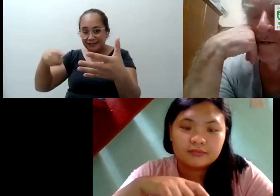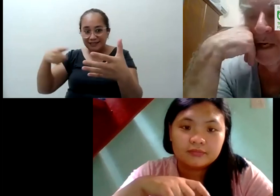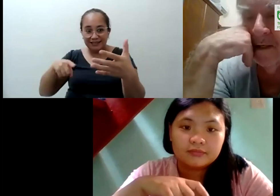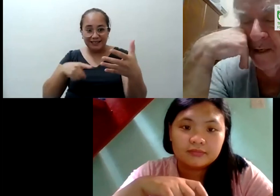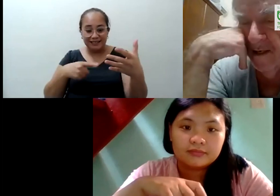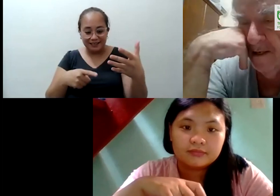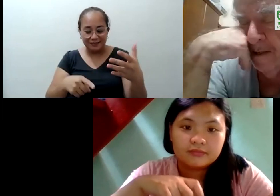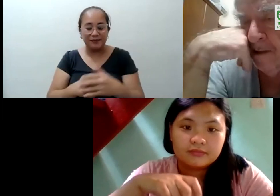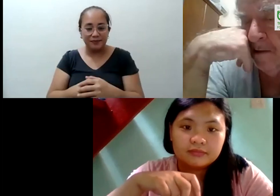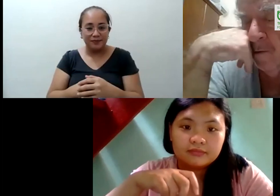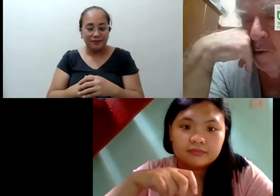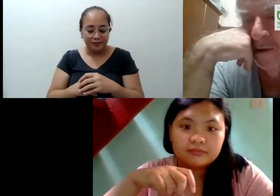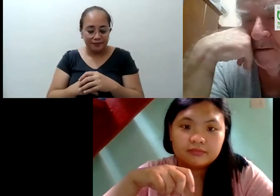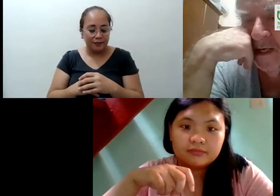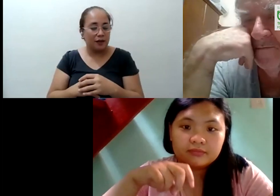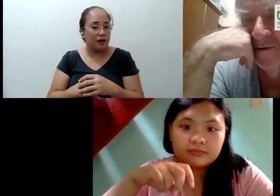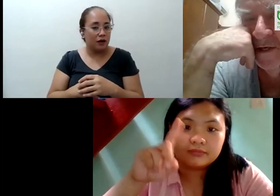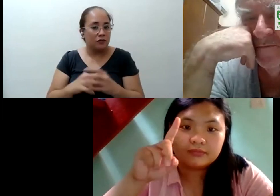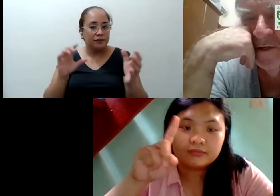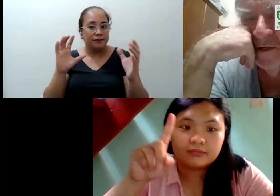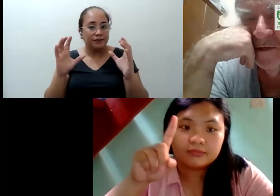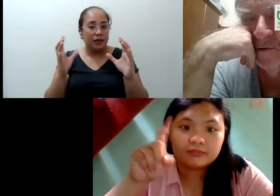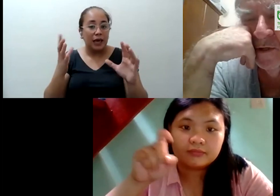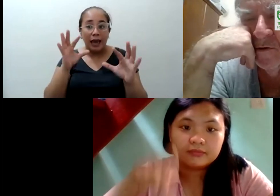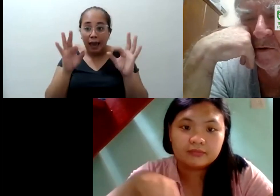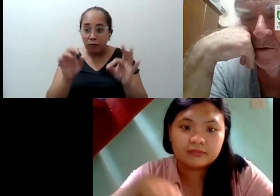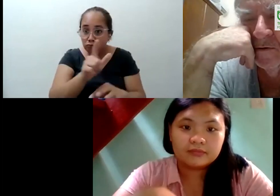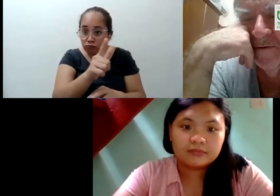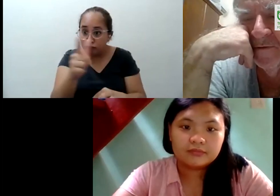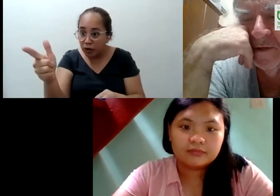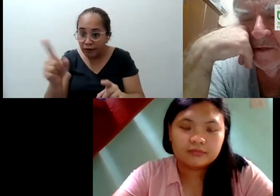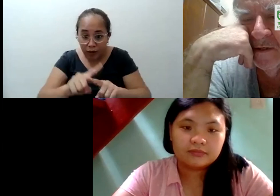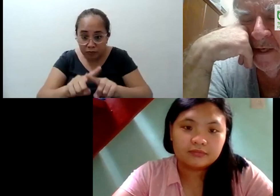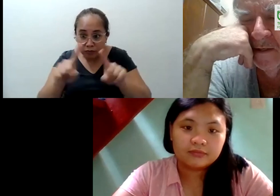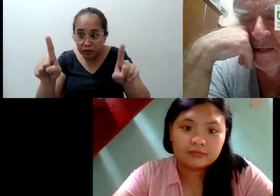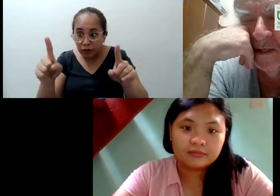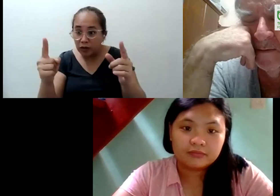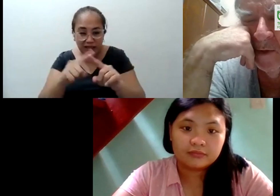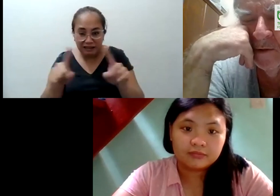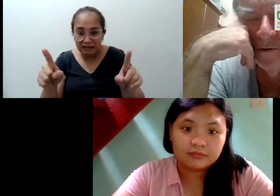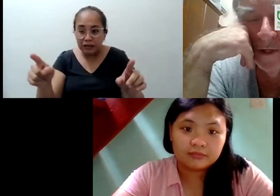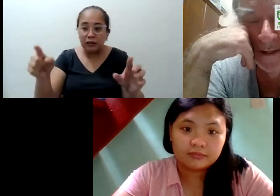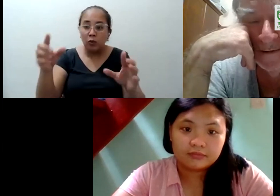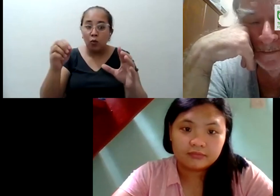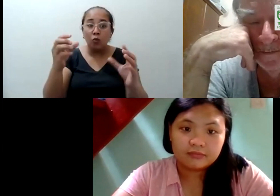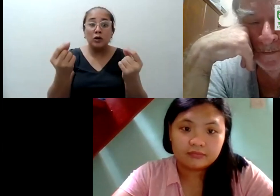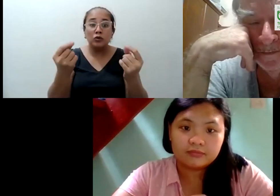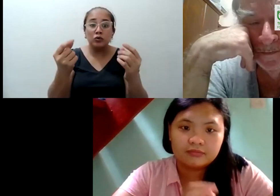how to say, order. And if there are differences, you can circle those differences and discuss them on